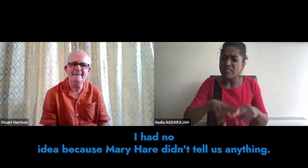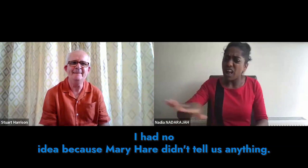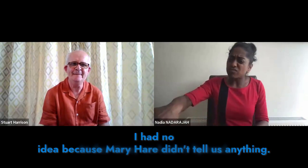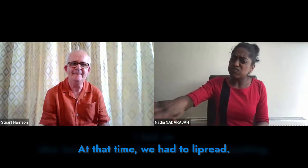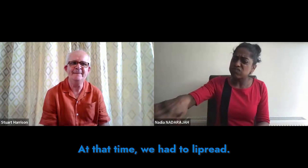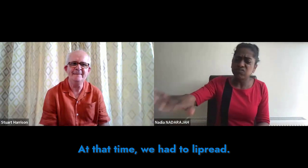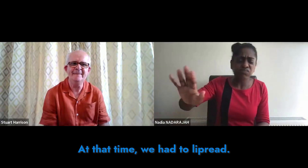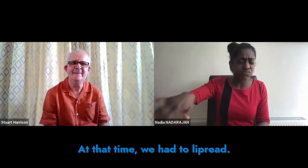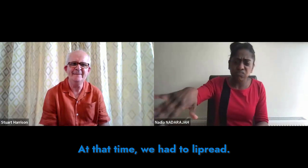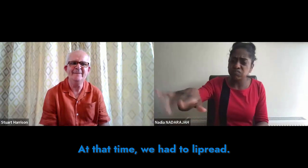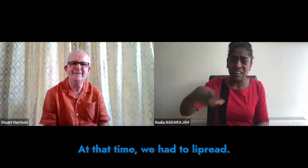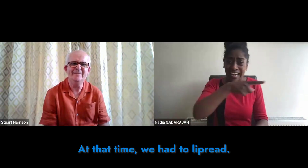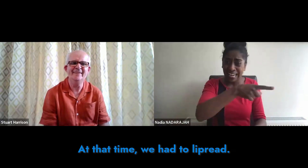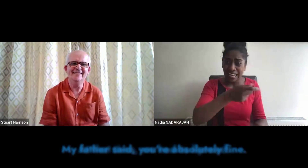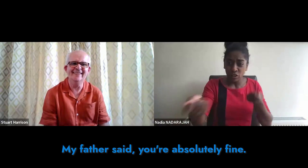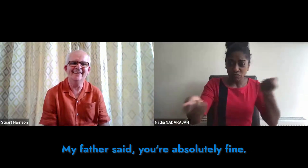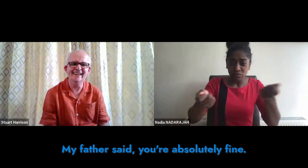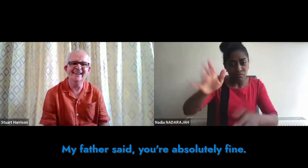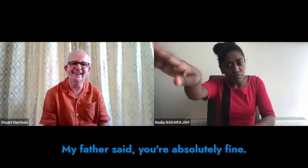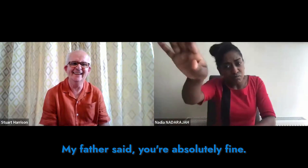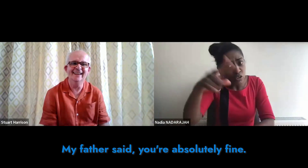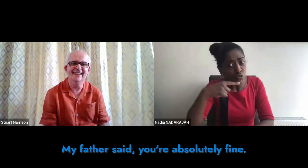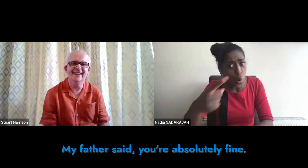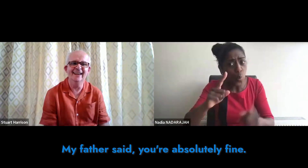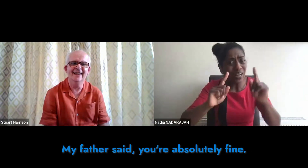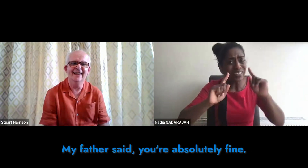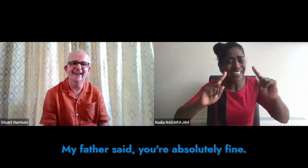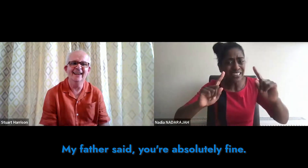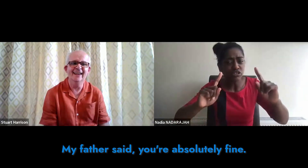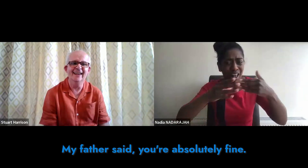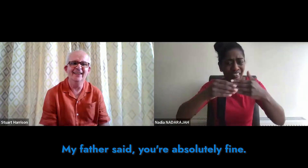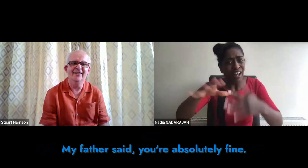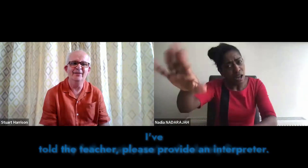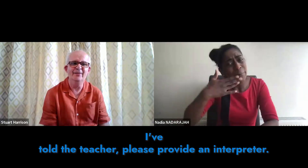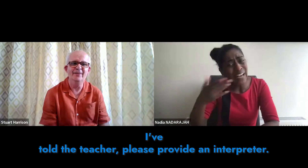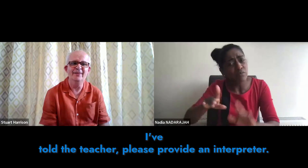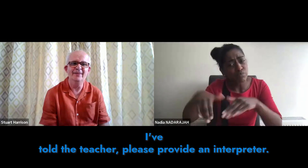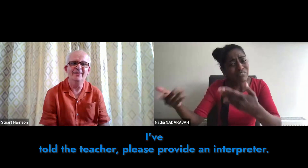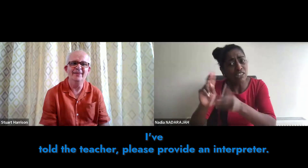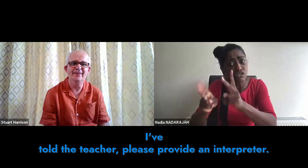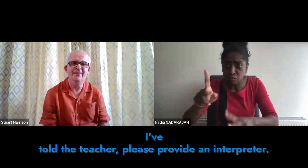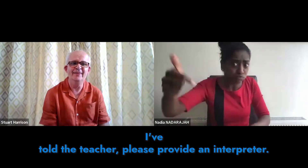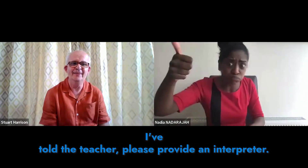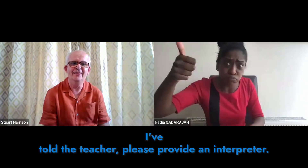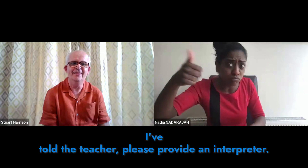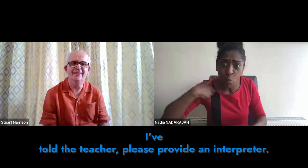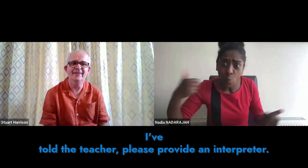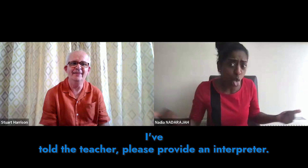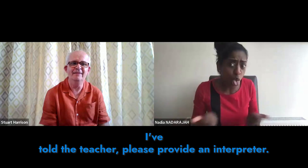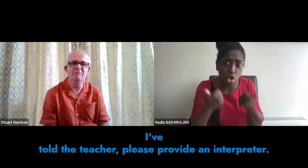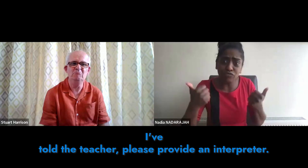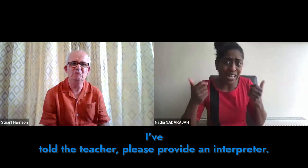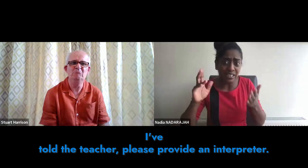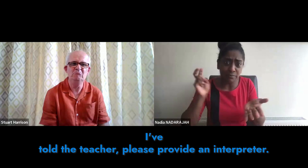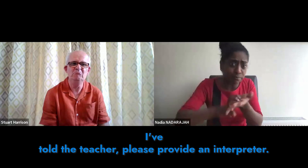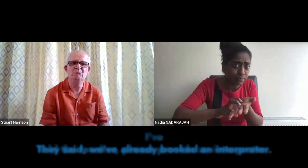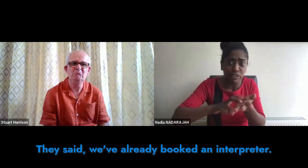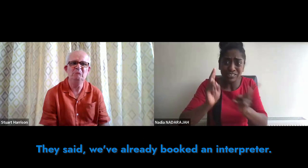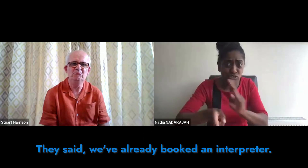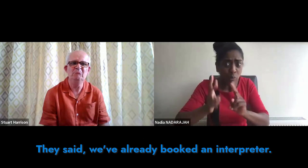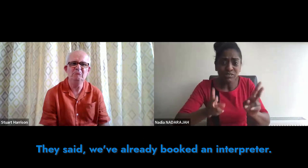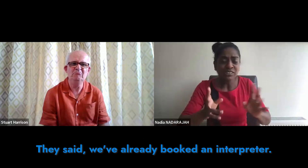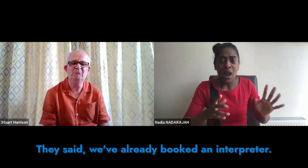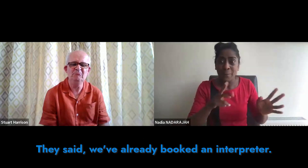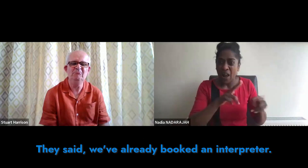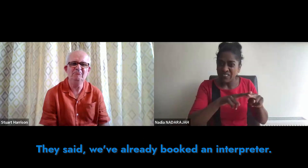tell us anything at that time. We had to lip read. My father said, you're absolutely fine. I've told the teacher, please provide an interpreter.